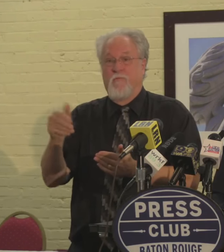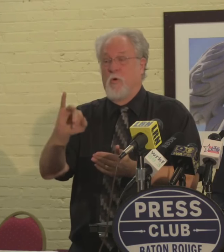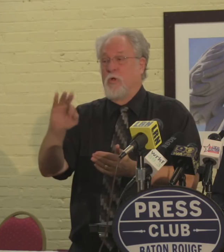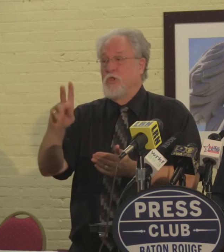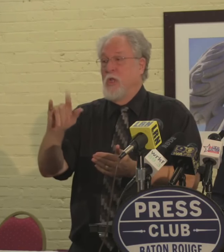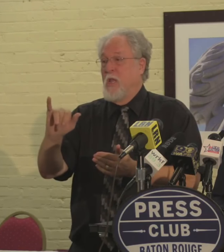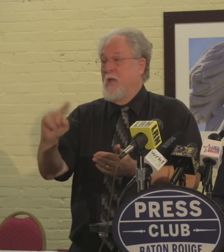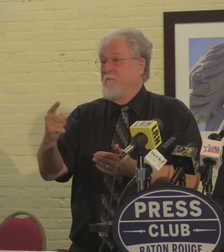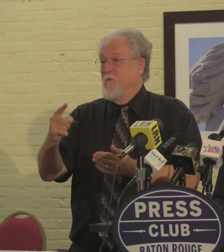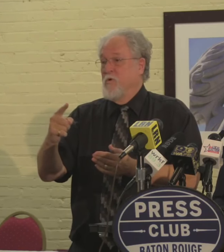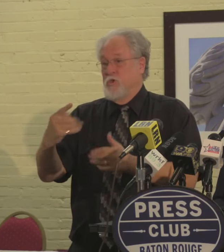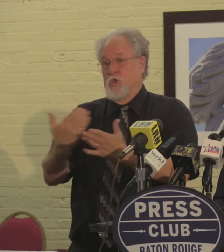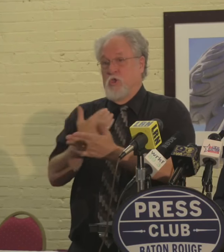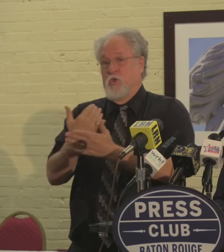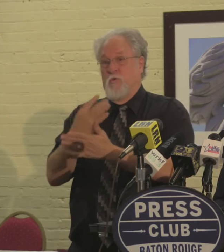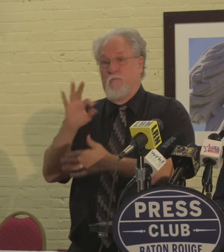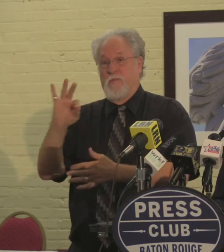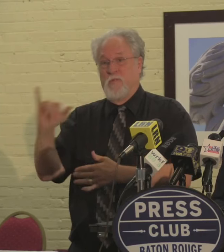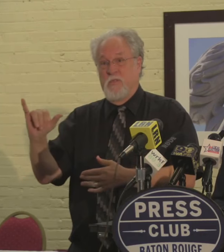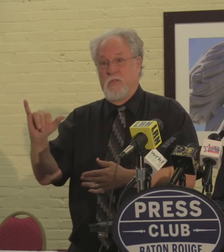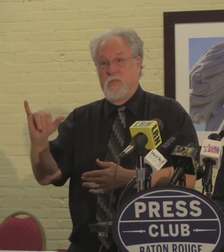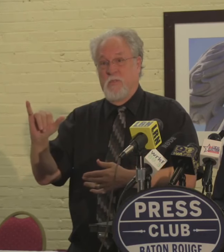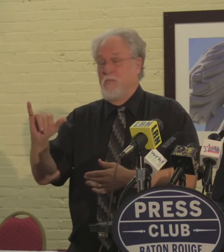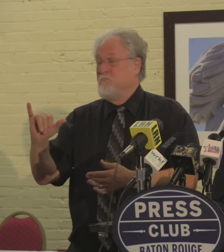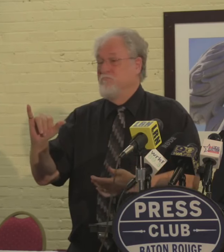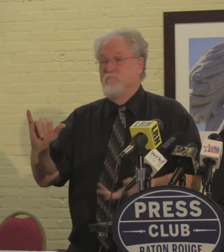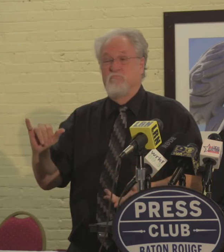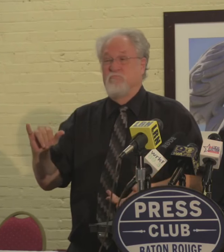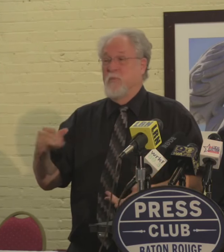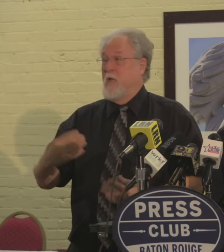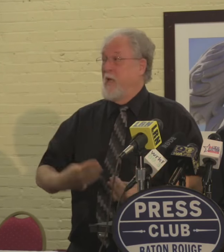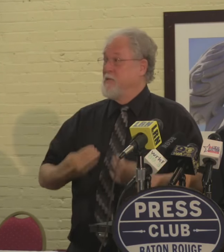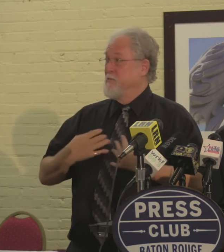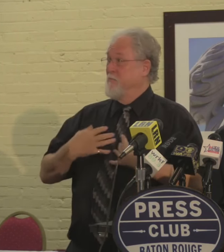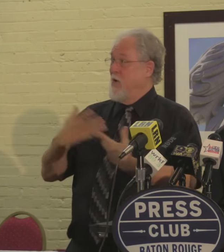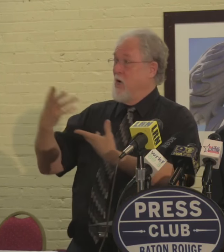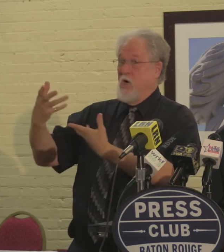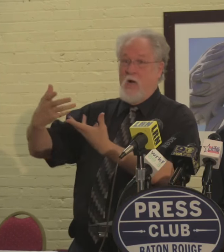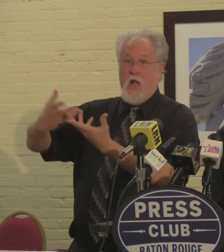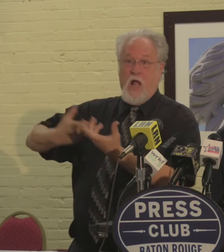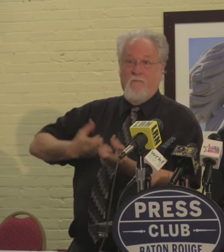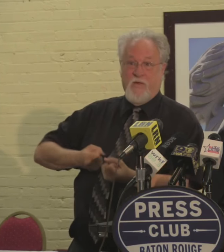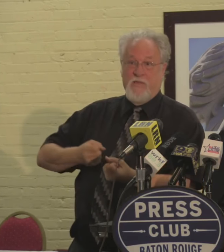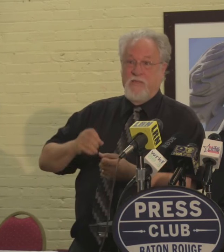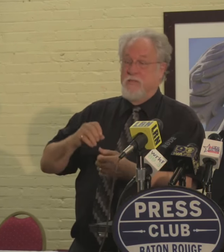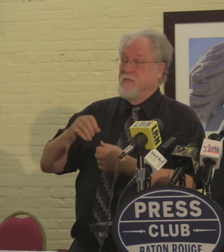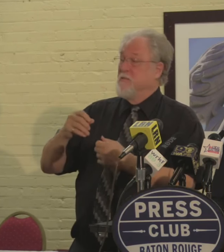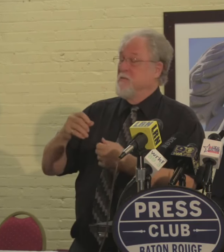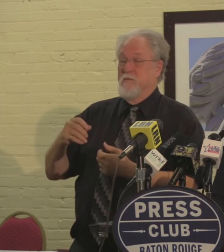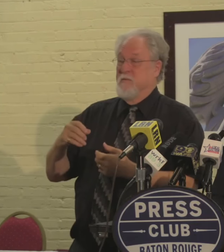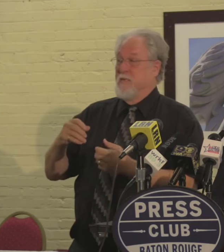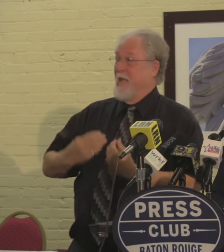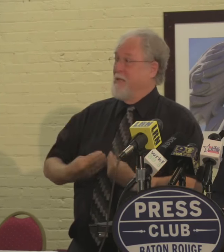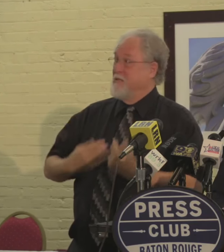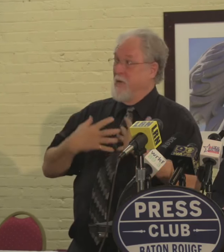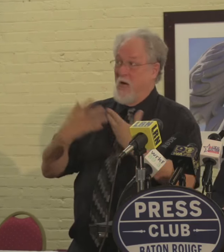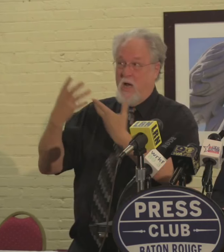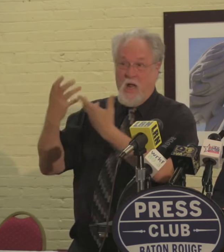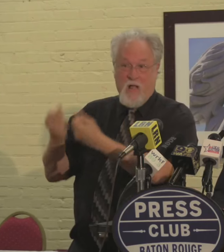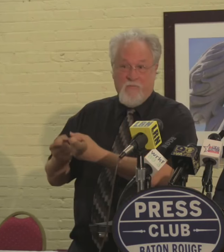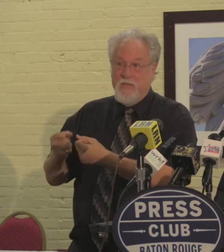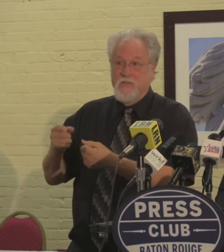July 1st new fiscal year hits, we're not going to inspire confidence in those credit rating agencies. We're not going to inspire confidence